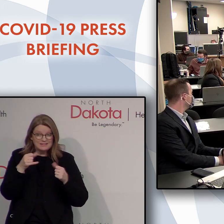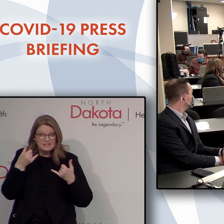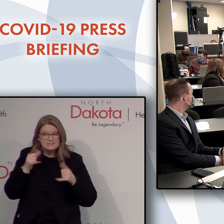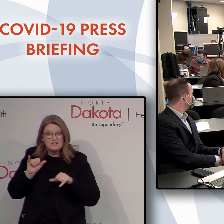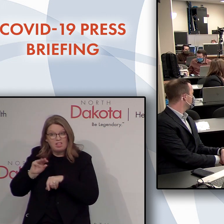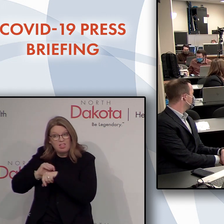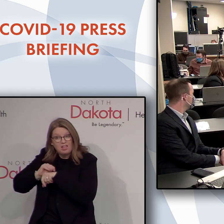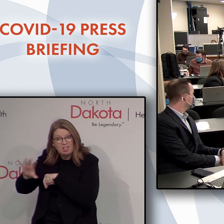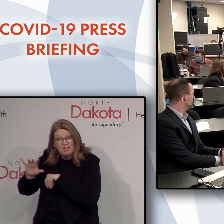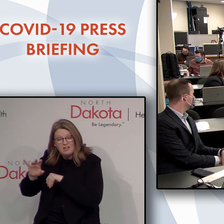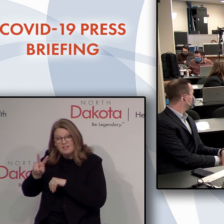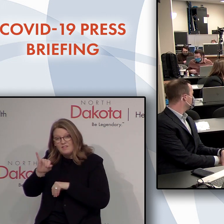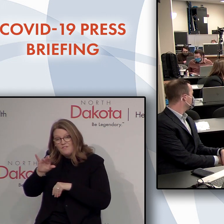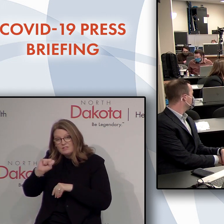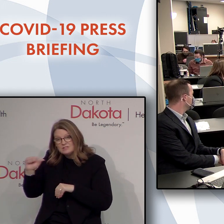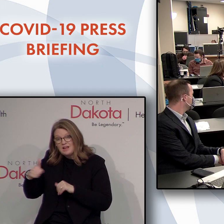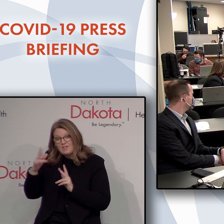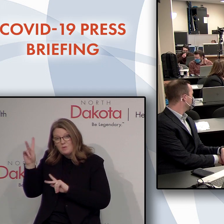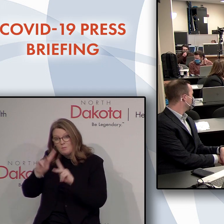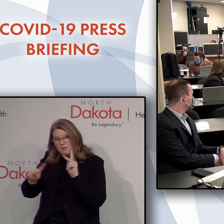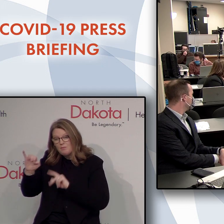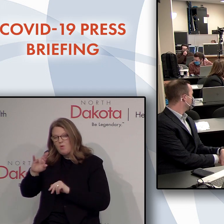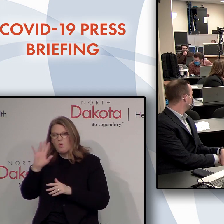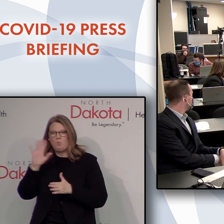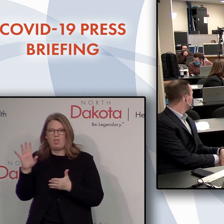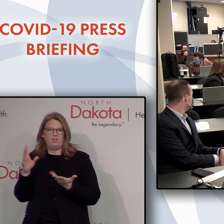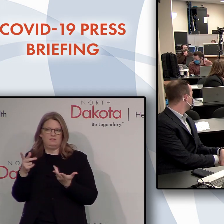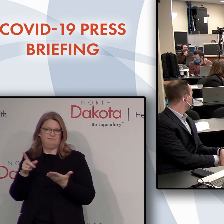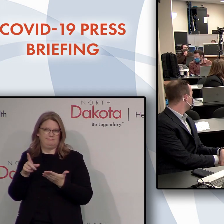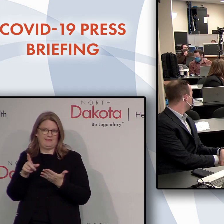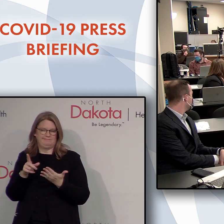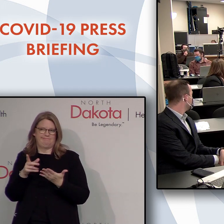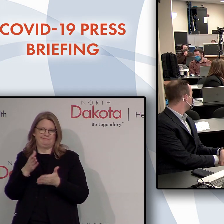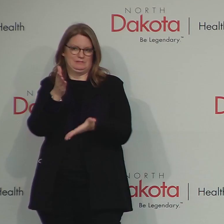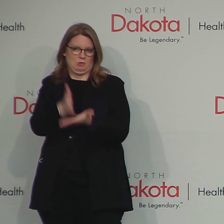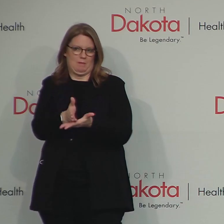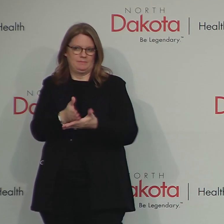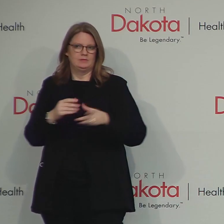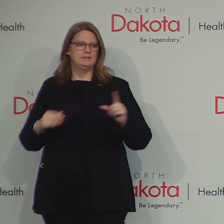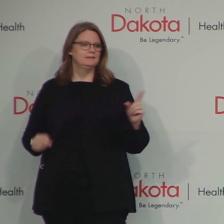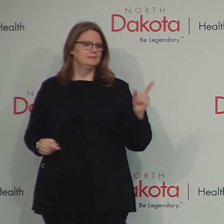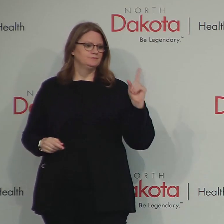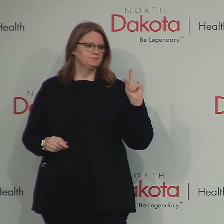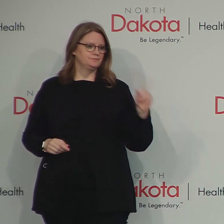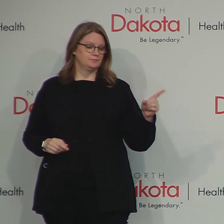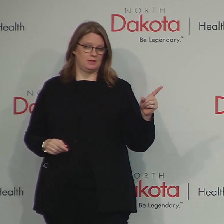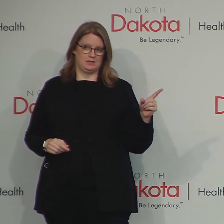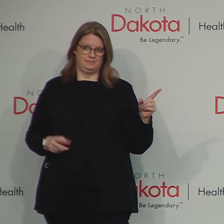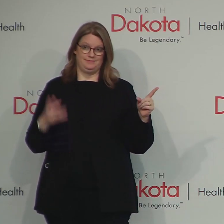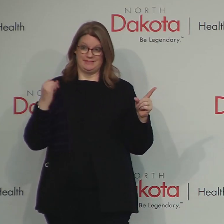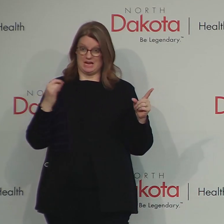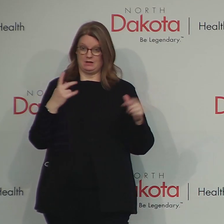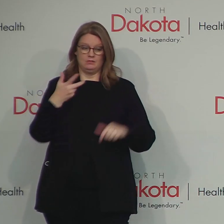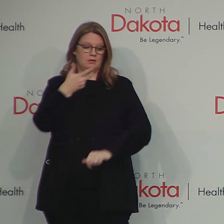to other people, or does that kind of cancel it out after they get the second dosage? Well, after you have 2 doses of